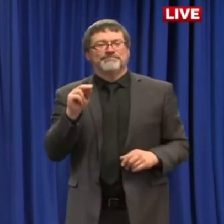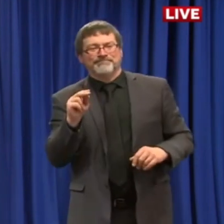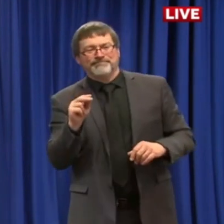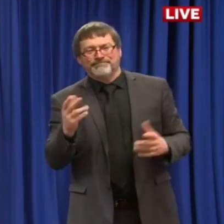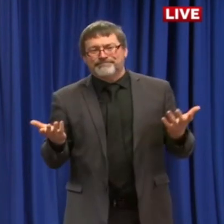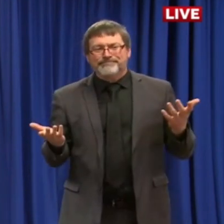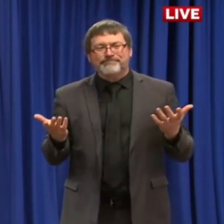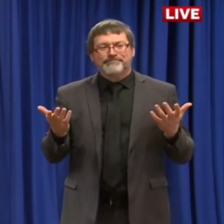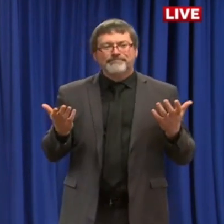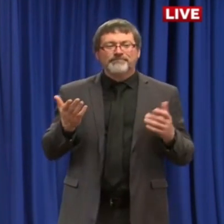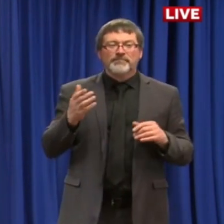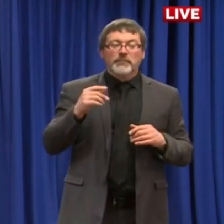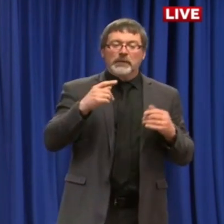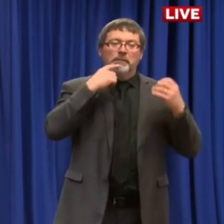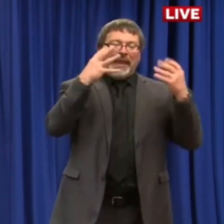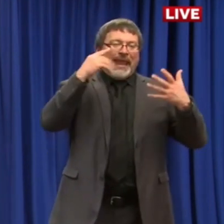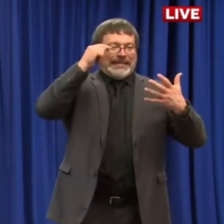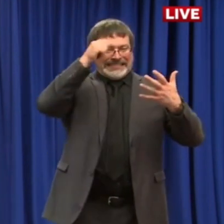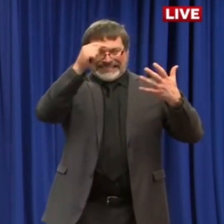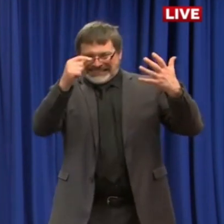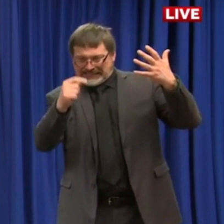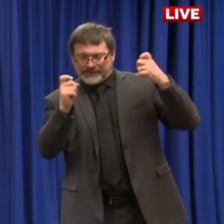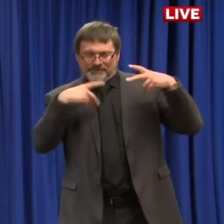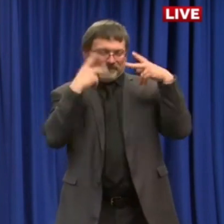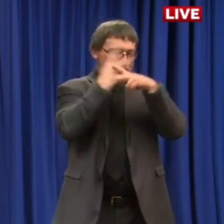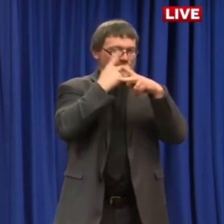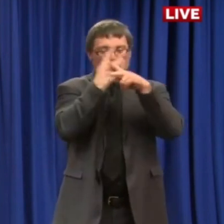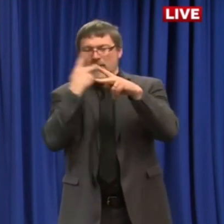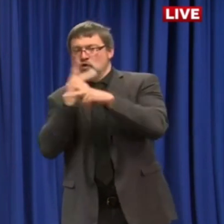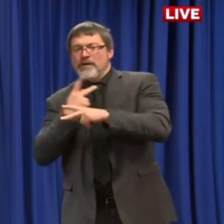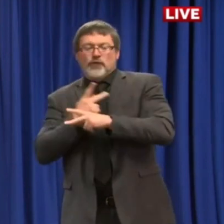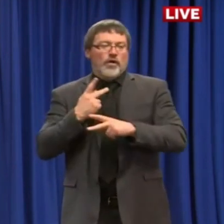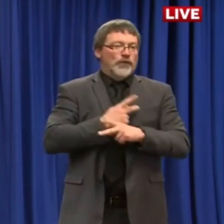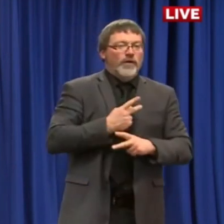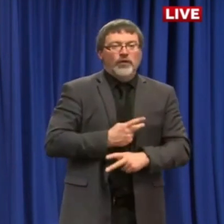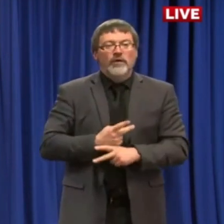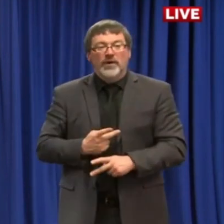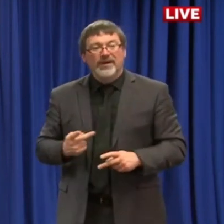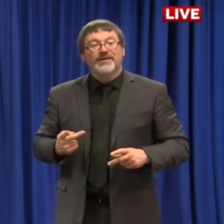all of these kids that have fallen through the cracks are accounted for. And it's our job to make sure we account for everyone.